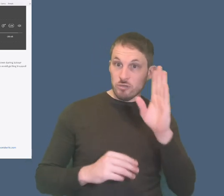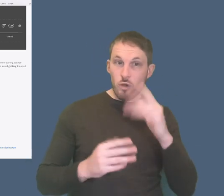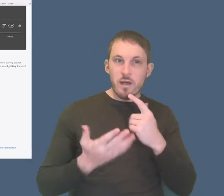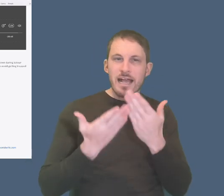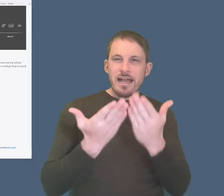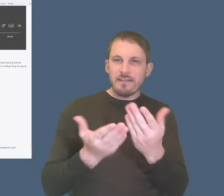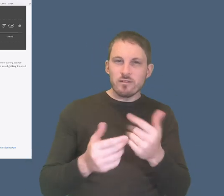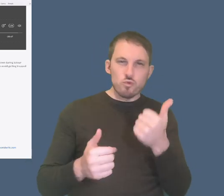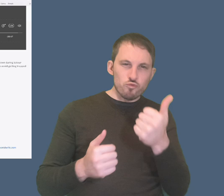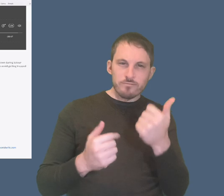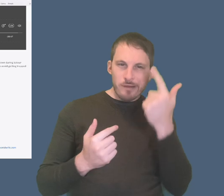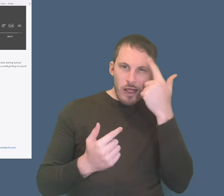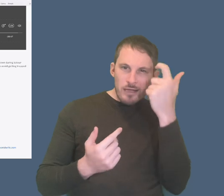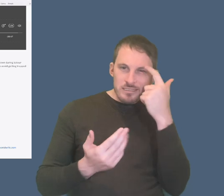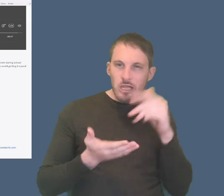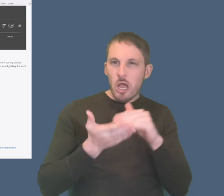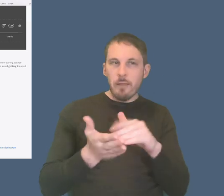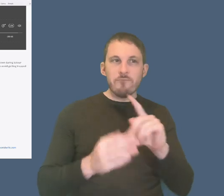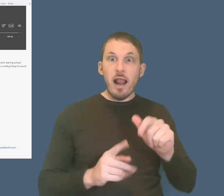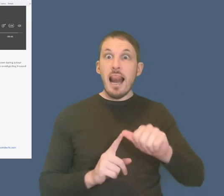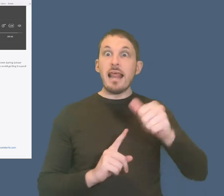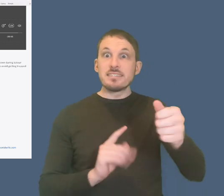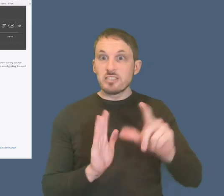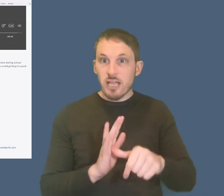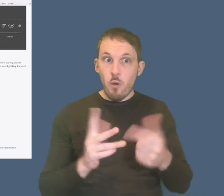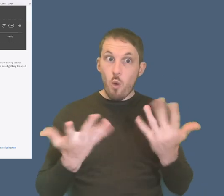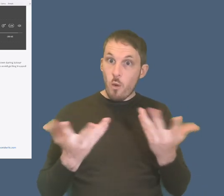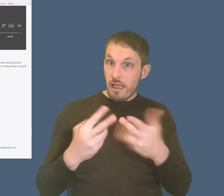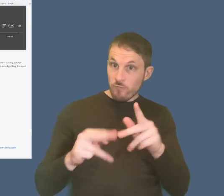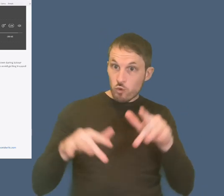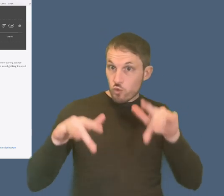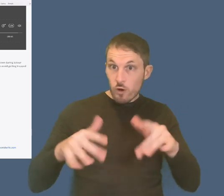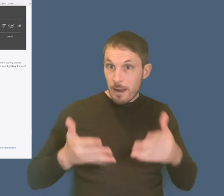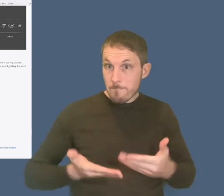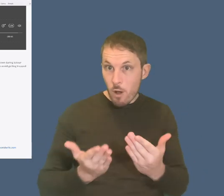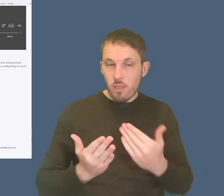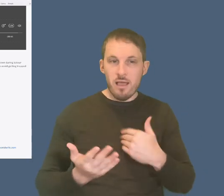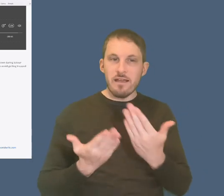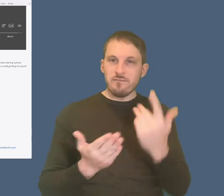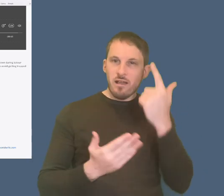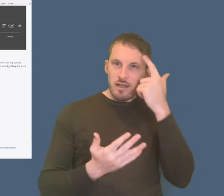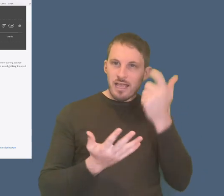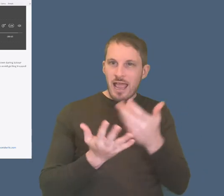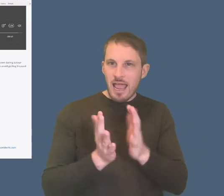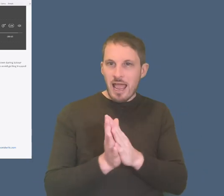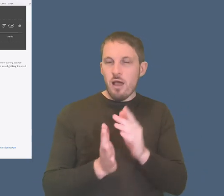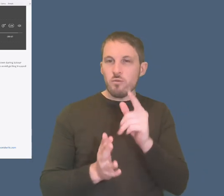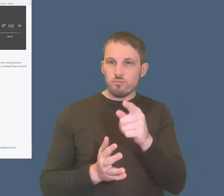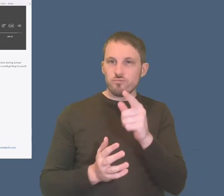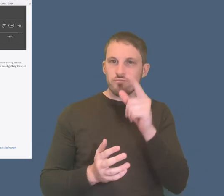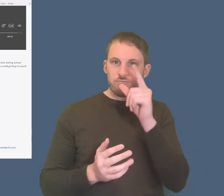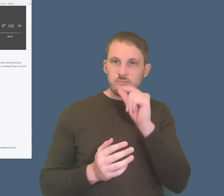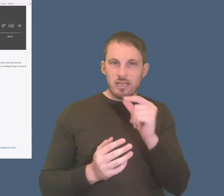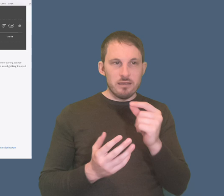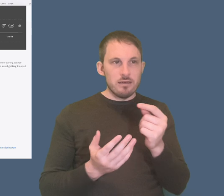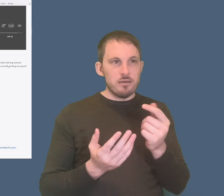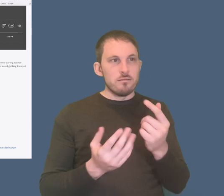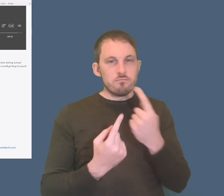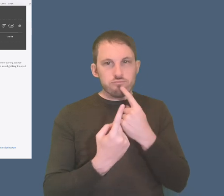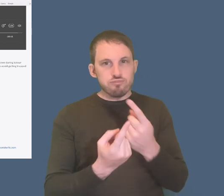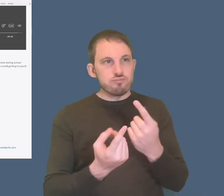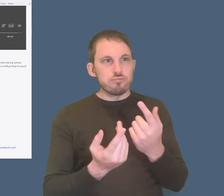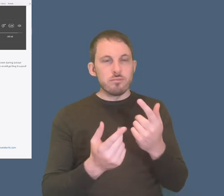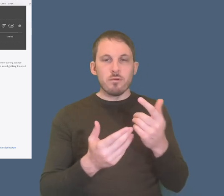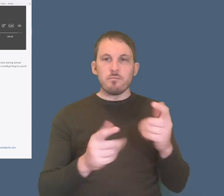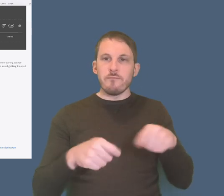through that next time. Or if you haven't given birth yet, how you can be the recipient of care that you want, so that a birth